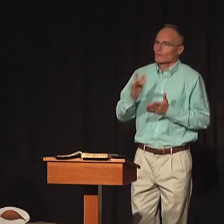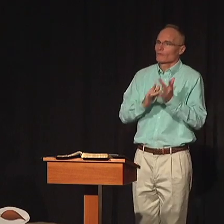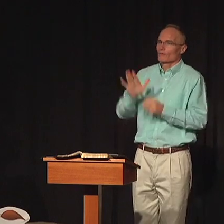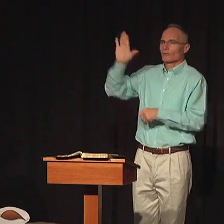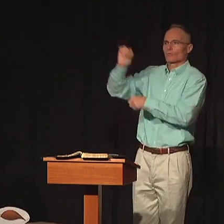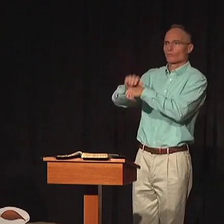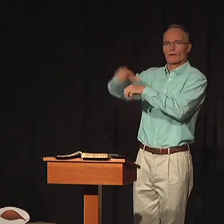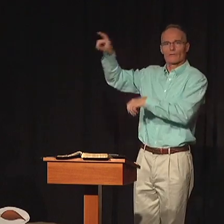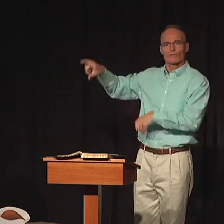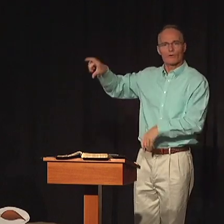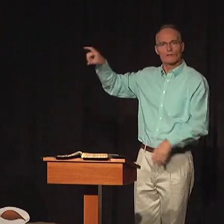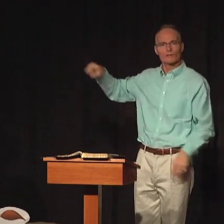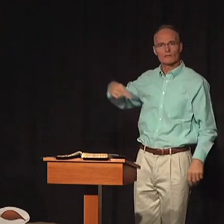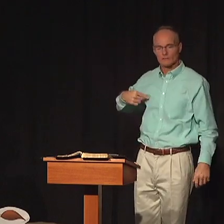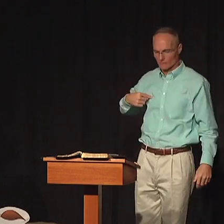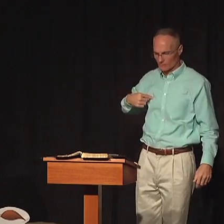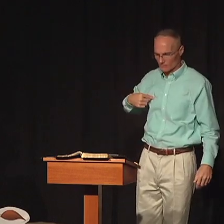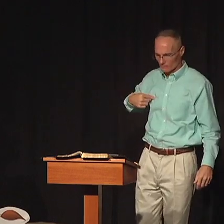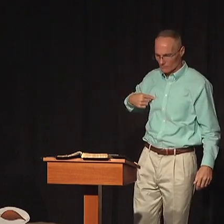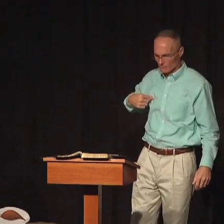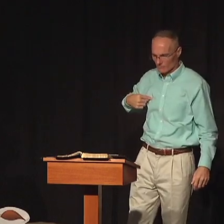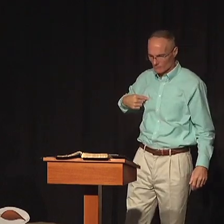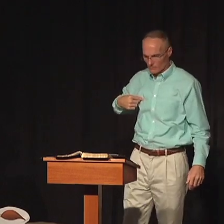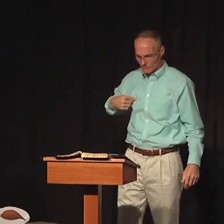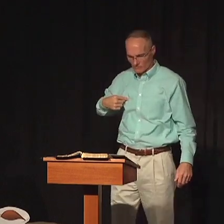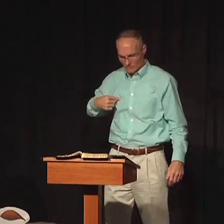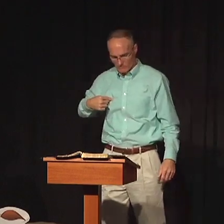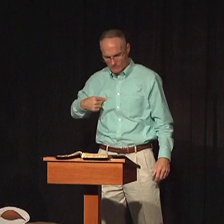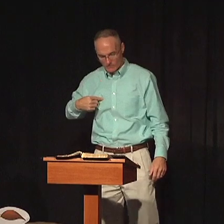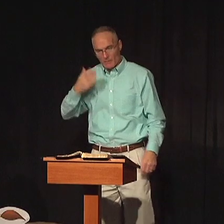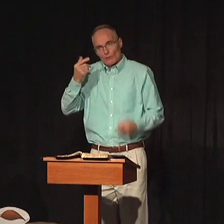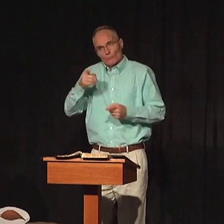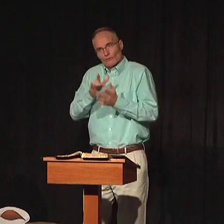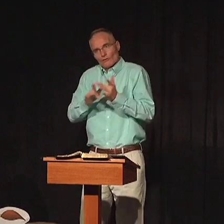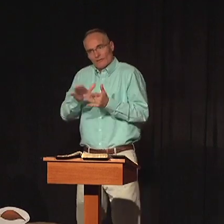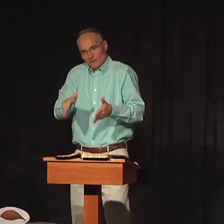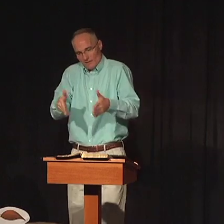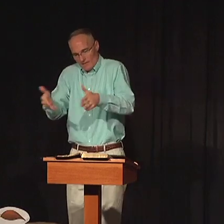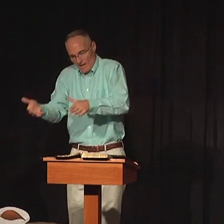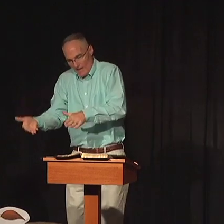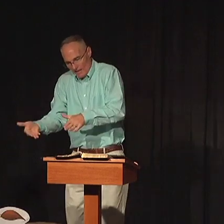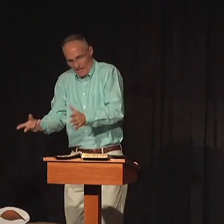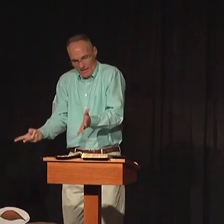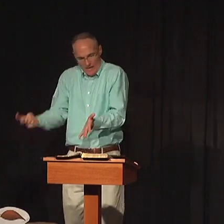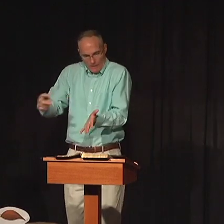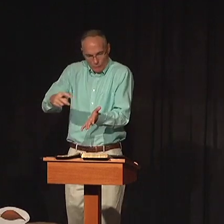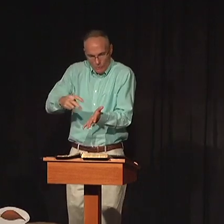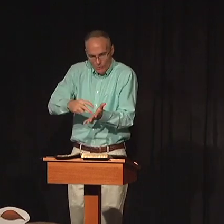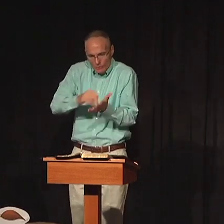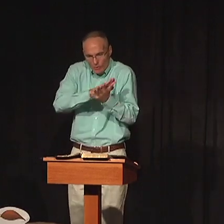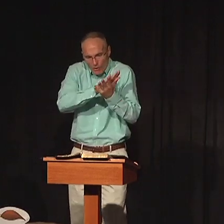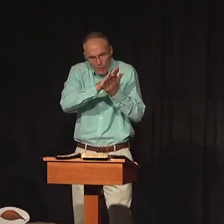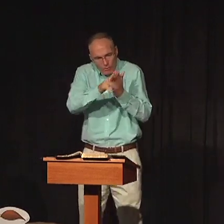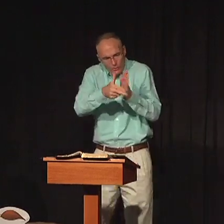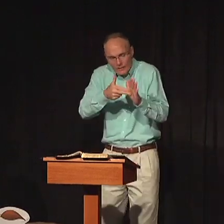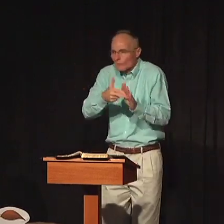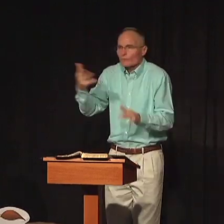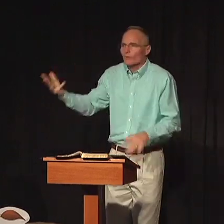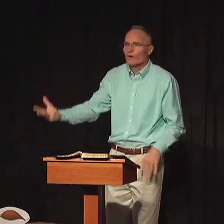I am rejecting Jesus' work on the cross. Because when Jesus died and He rose again, all